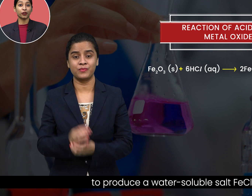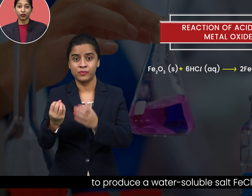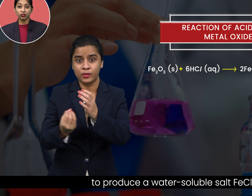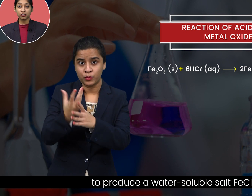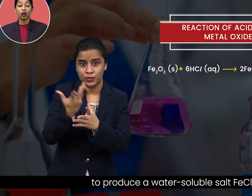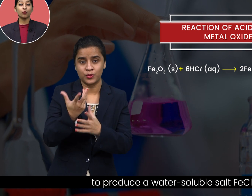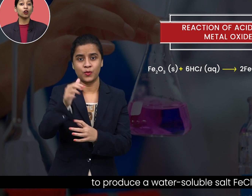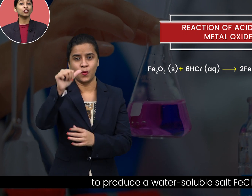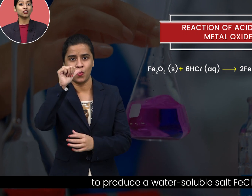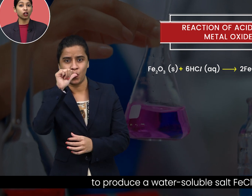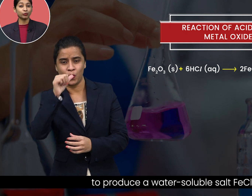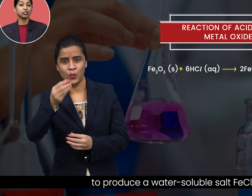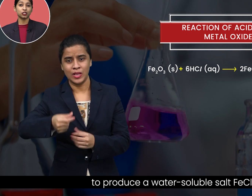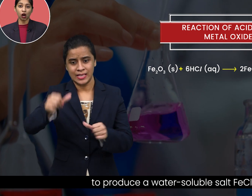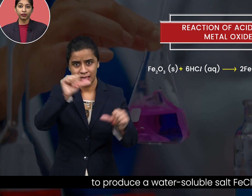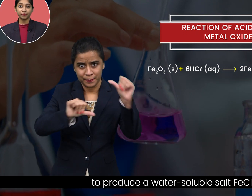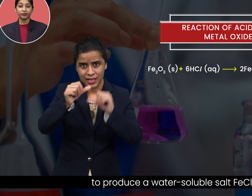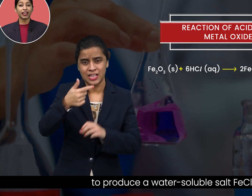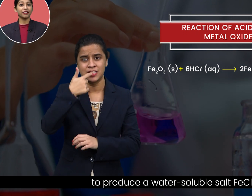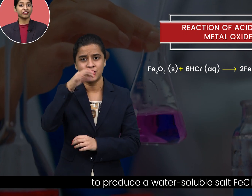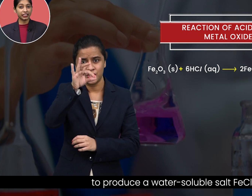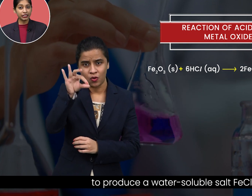to produce a water soluble salt